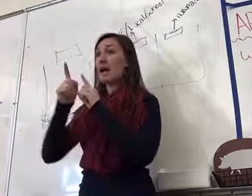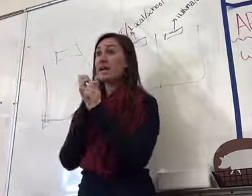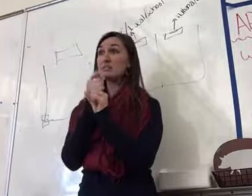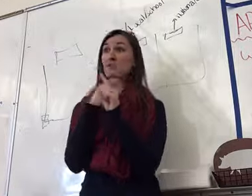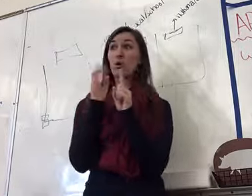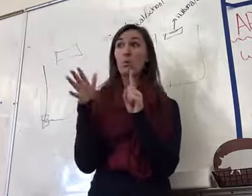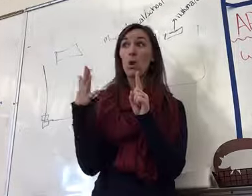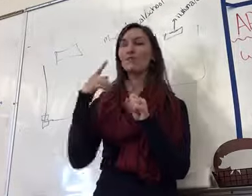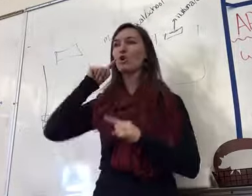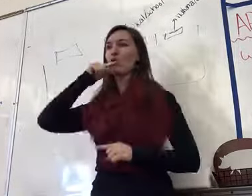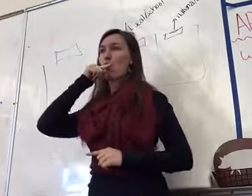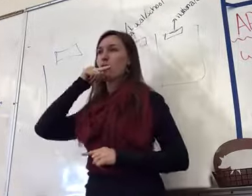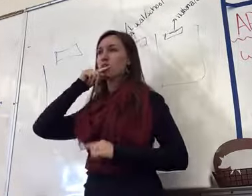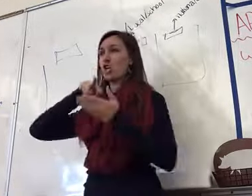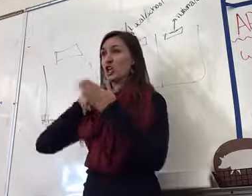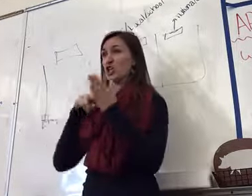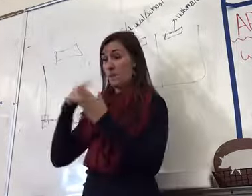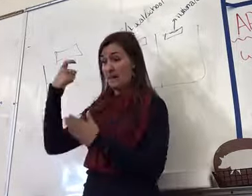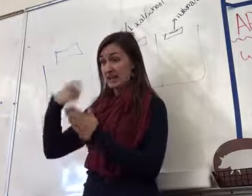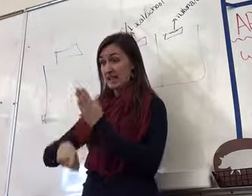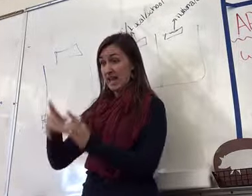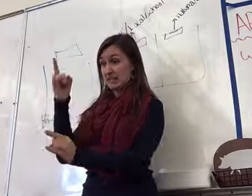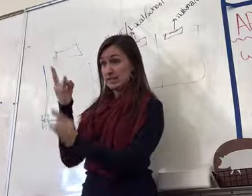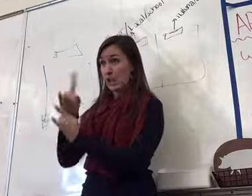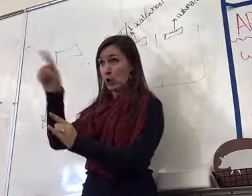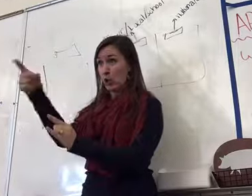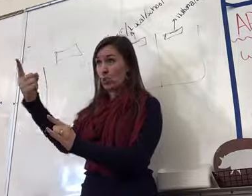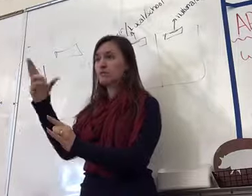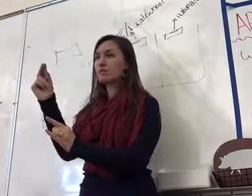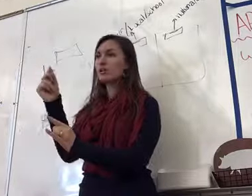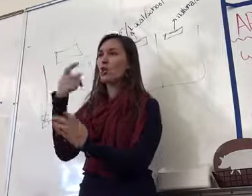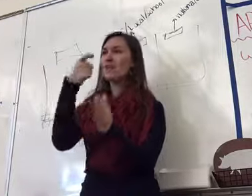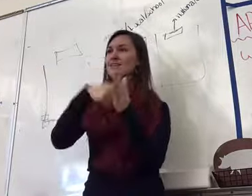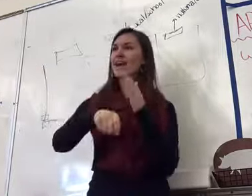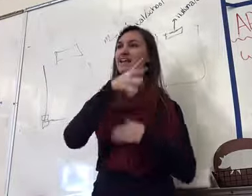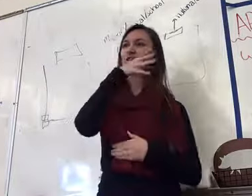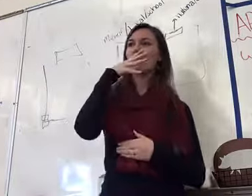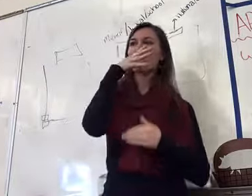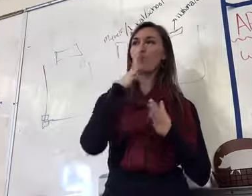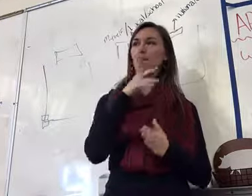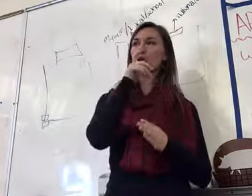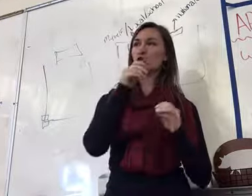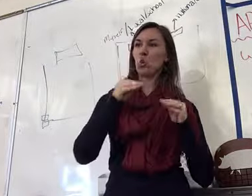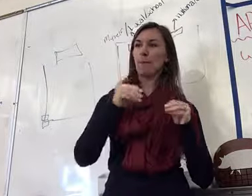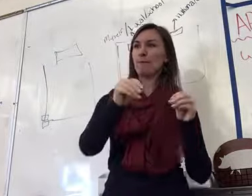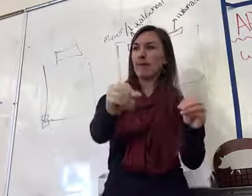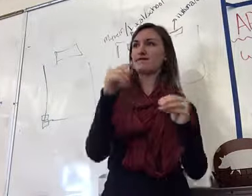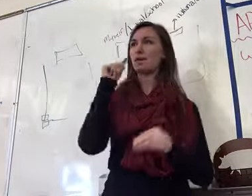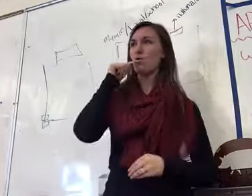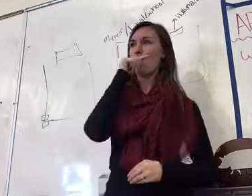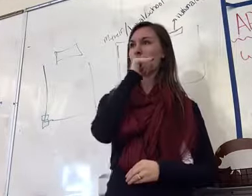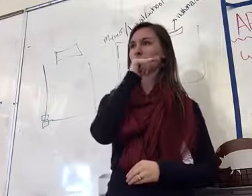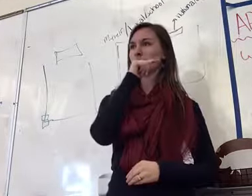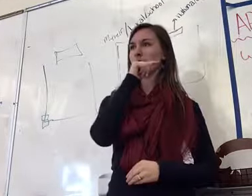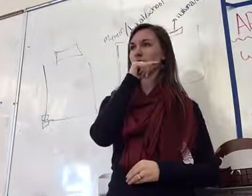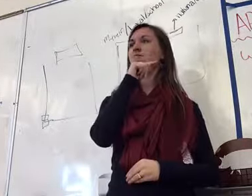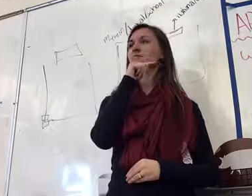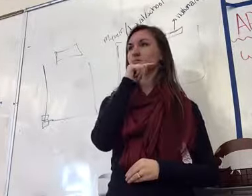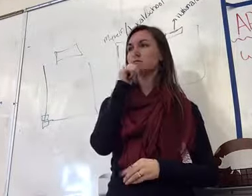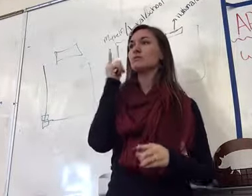they are going to specifically tax the corn farmers. Technically not, but that's who gets the most tax. So these guys are going to